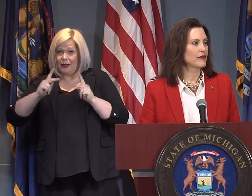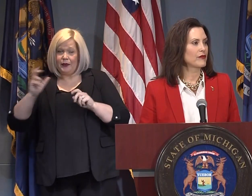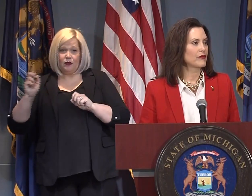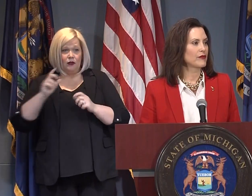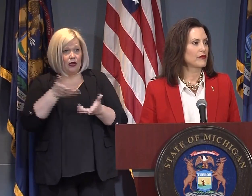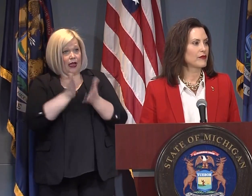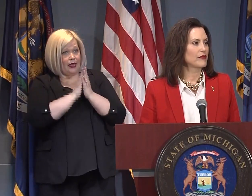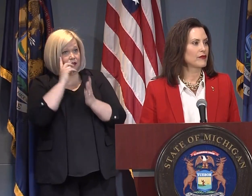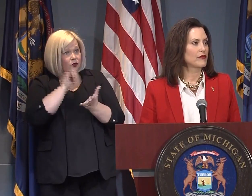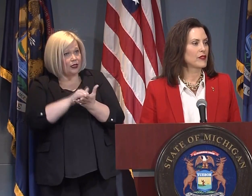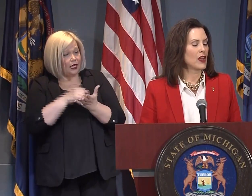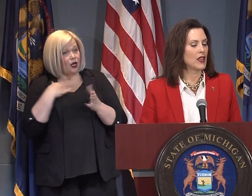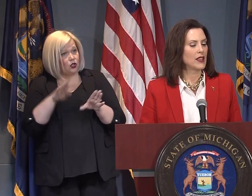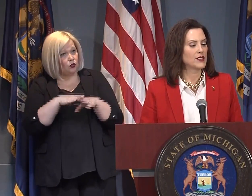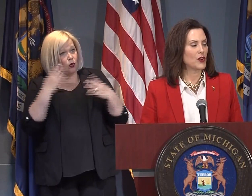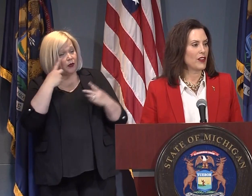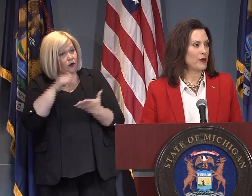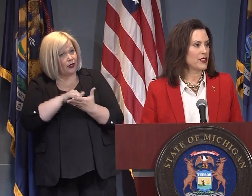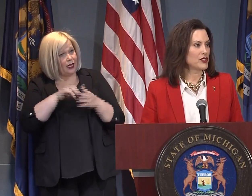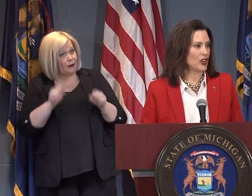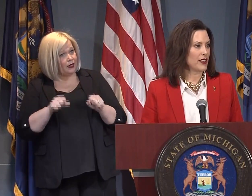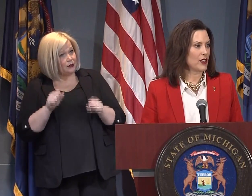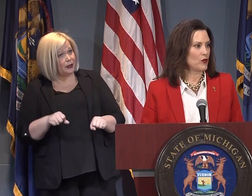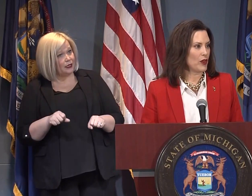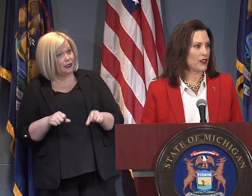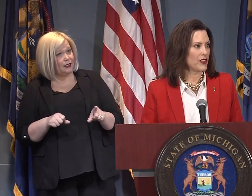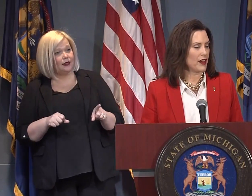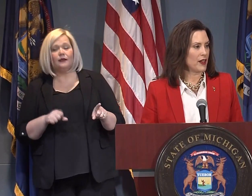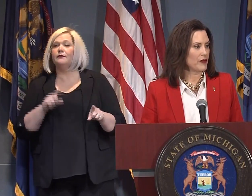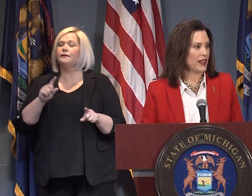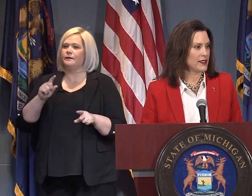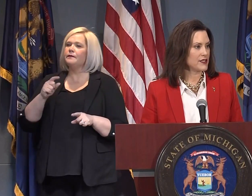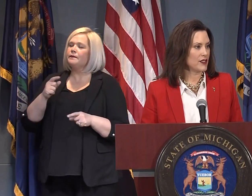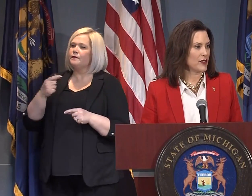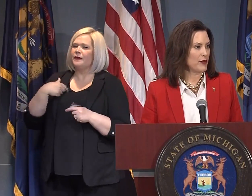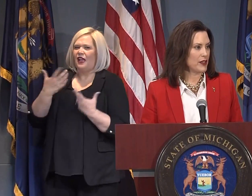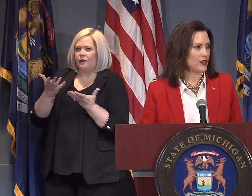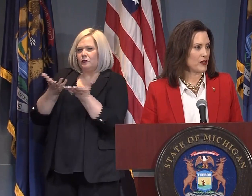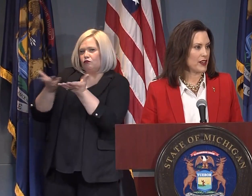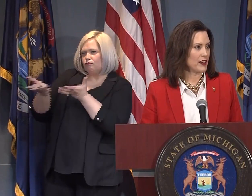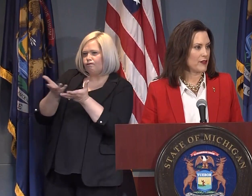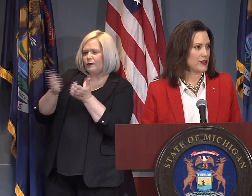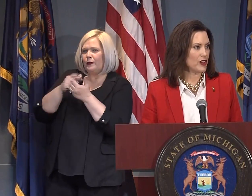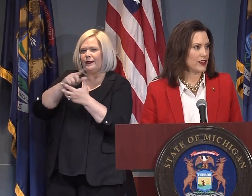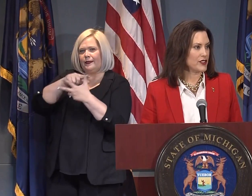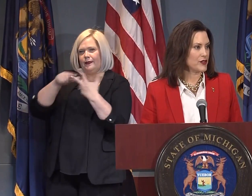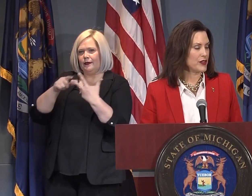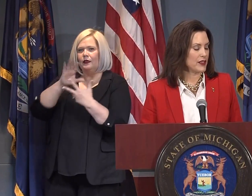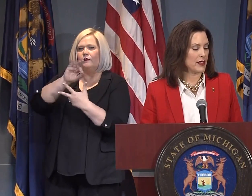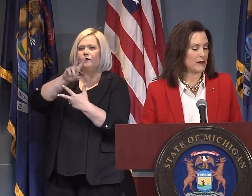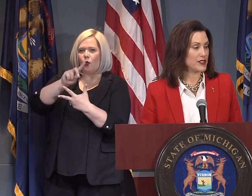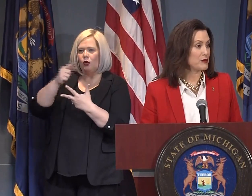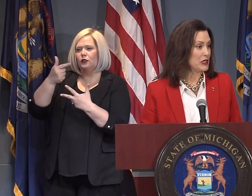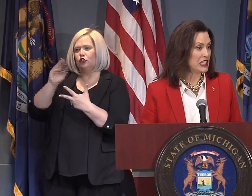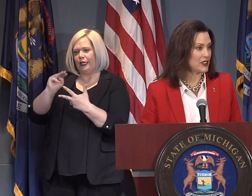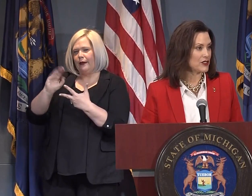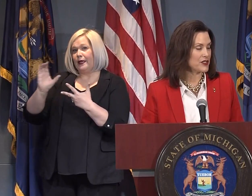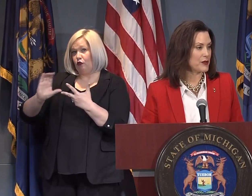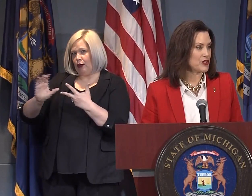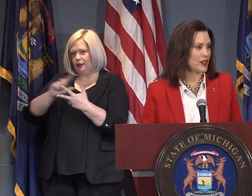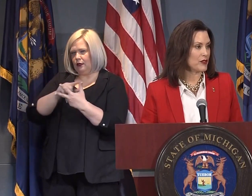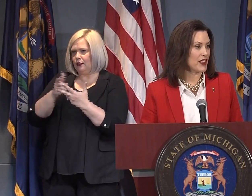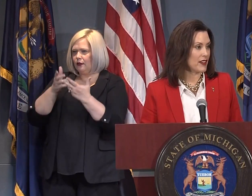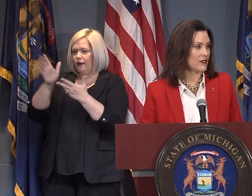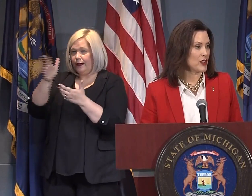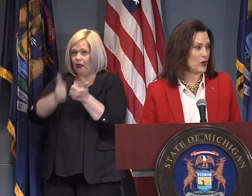are you open to that possibility? So I've been talking with the heads of the big three. I've been talking to suppliers.